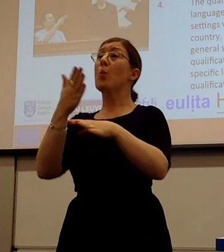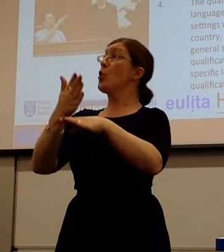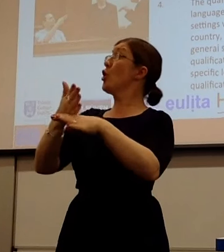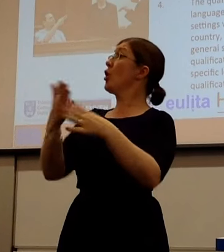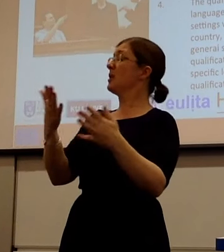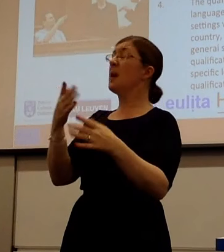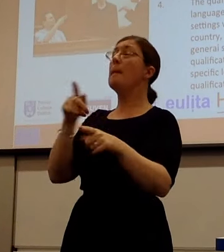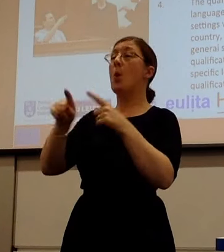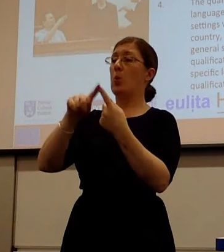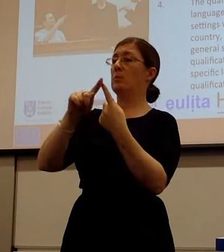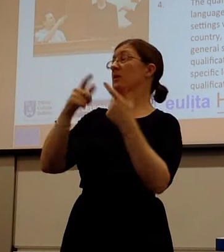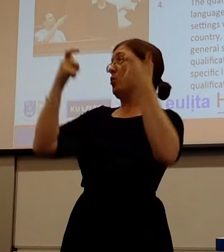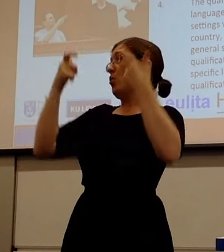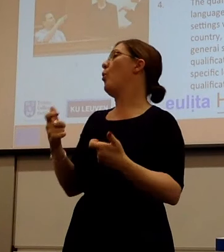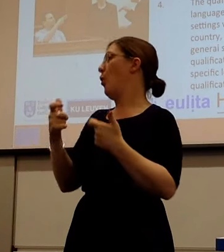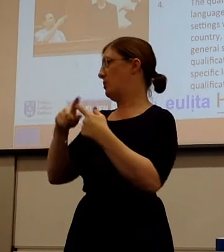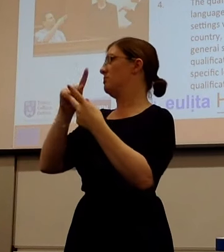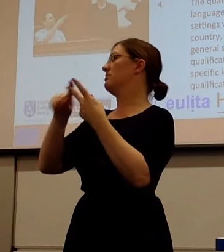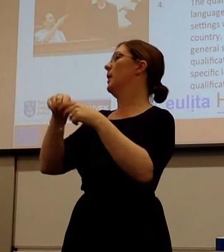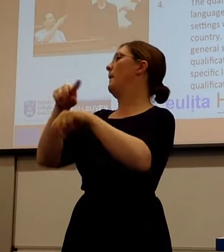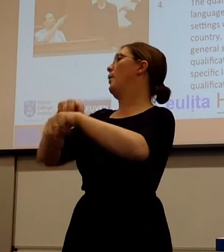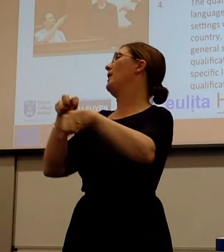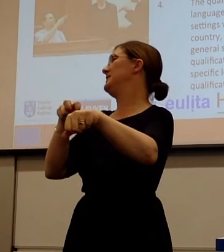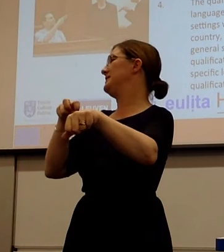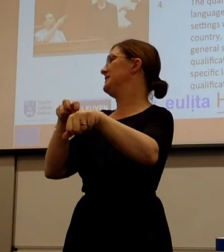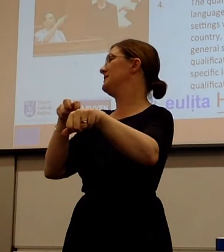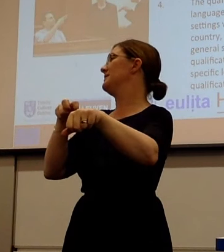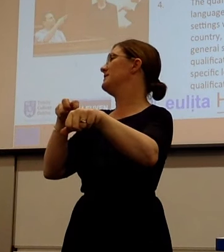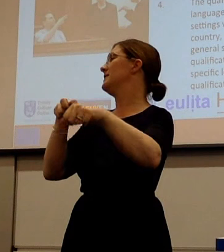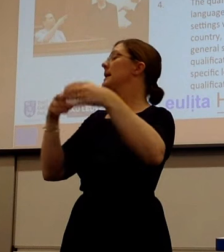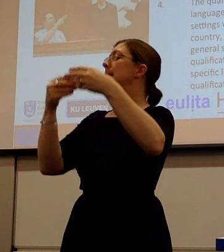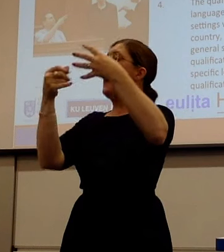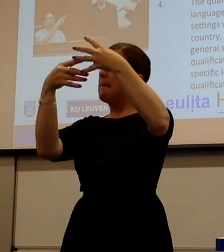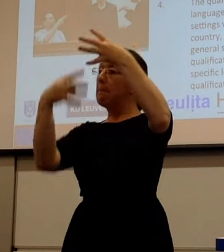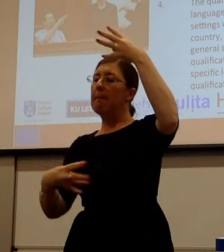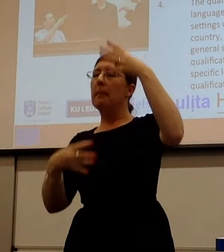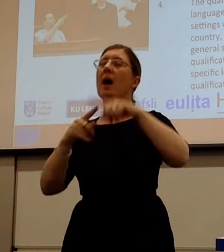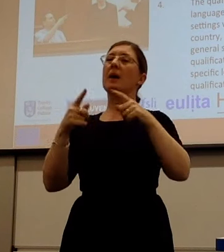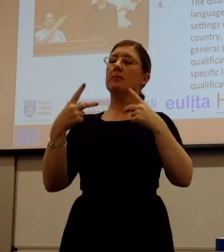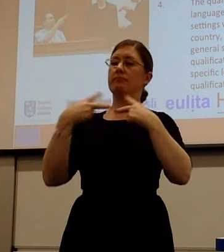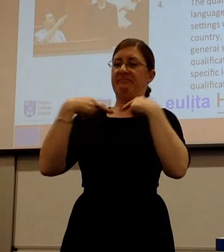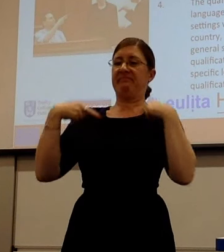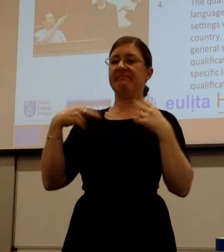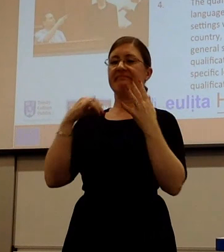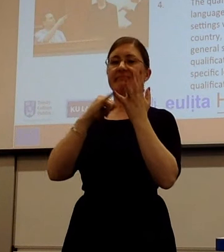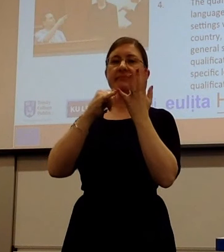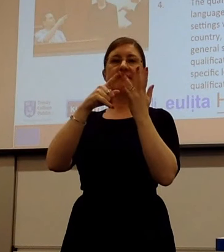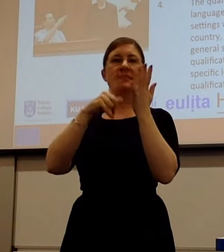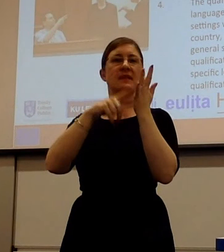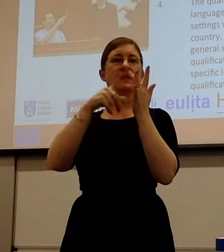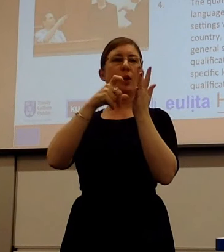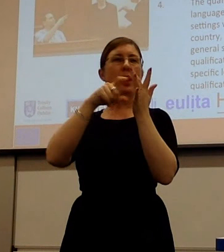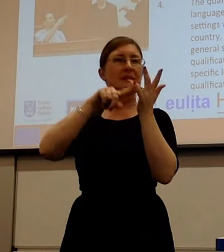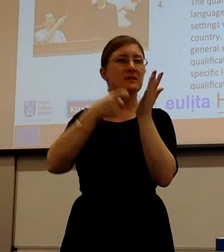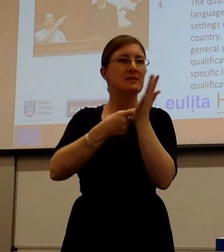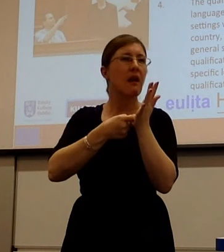We asked people where most often sign language interpreters work. First of all, they said court settings, and then secondly was police. We also